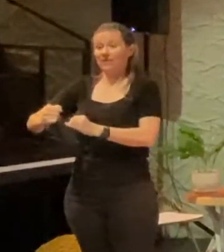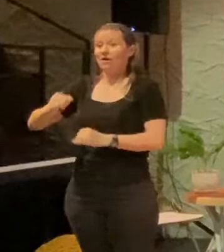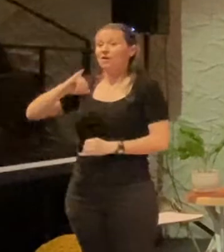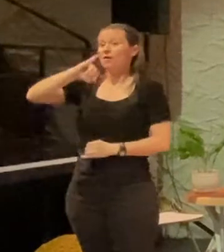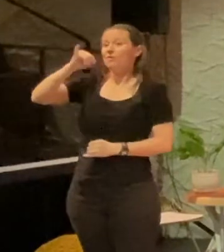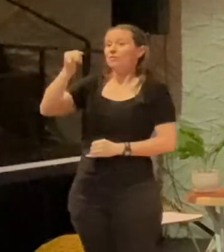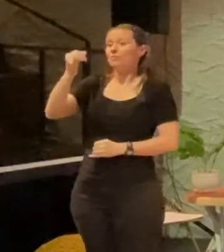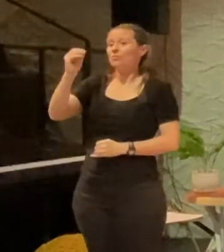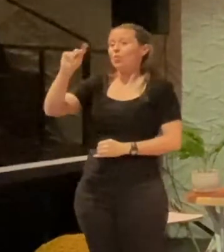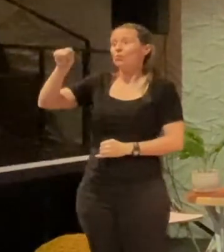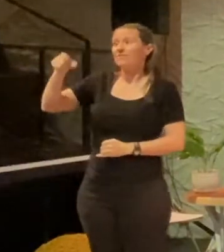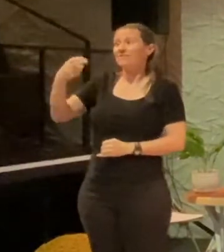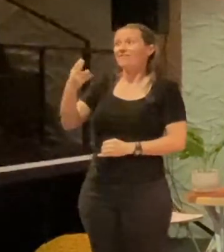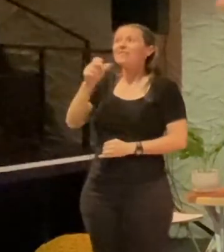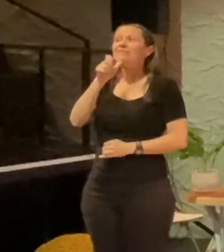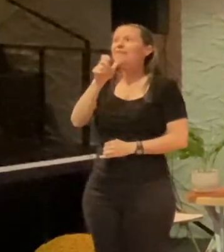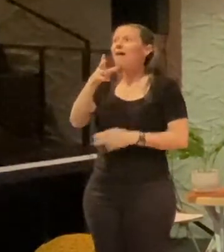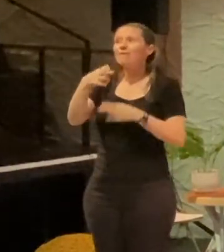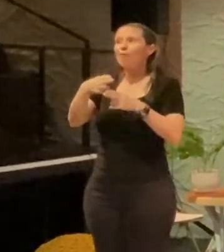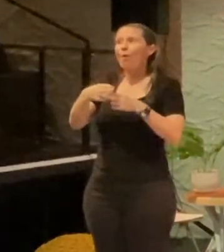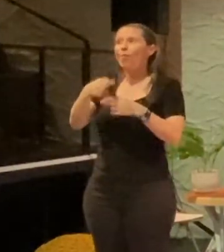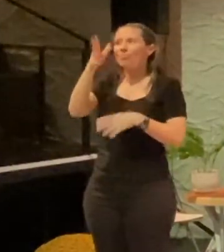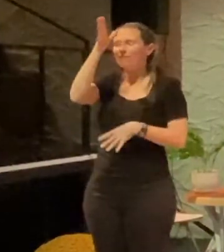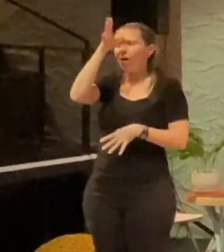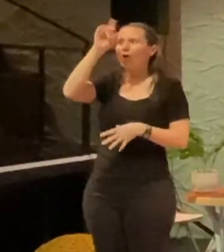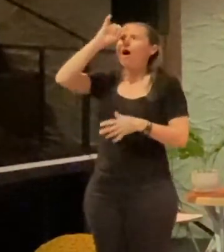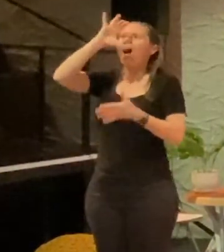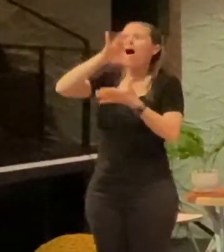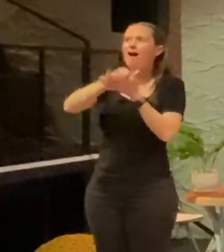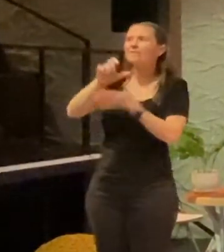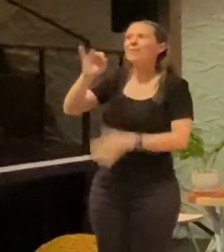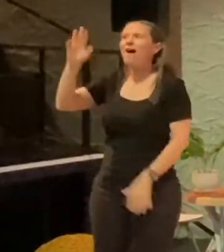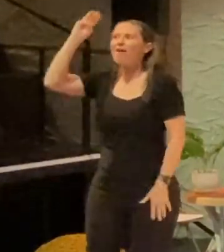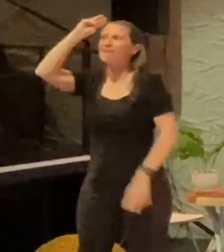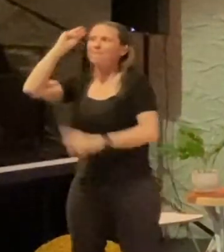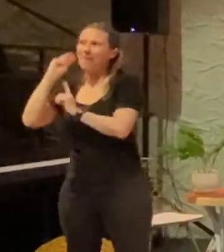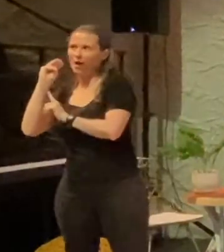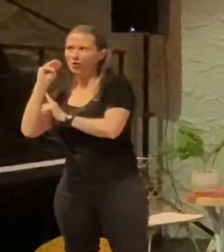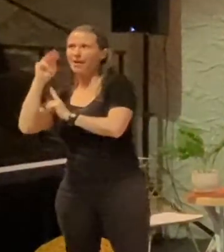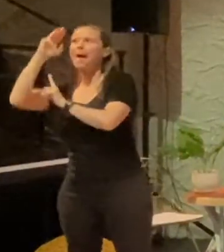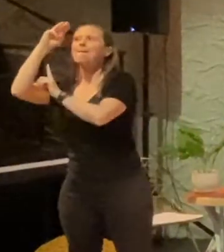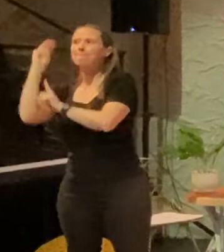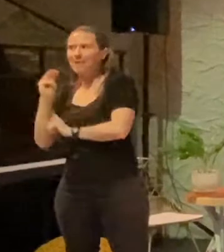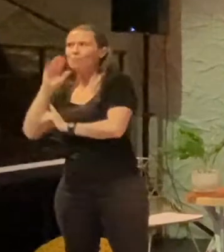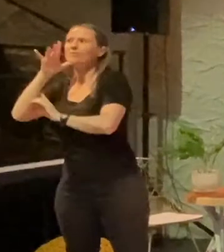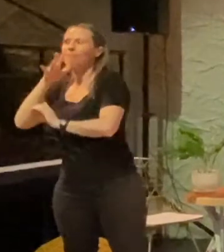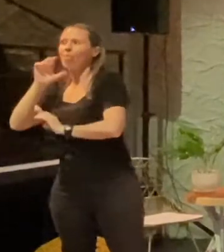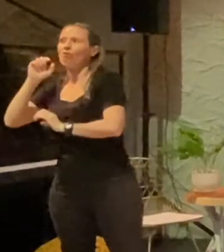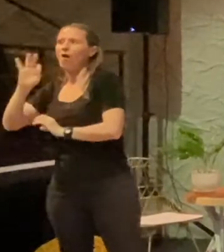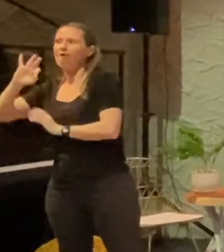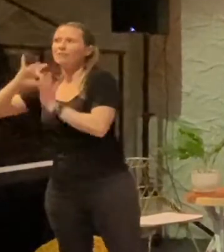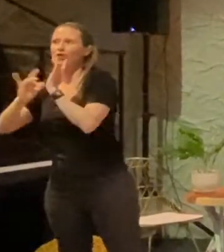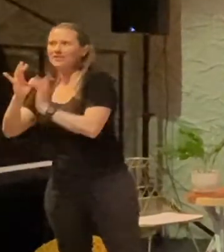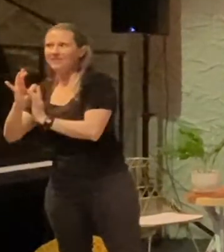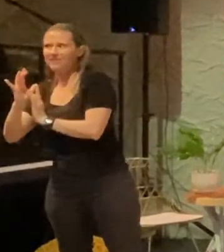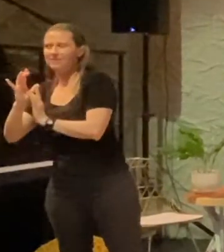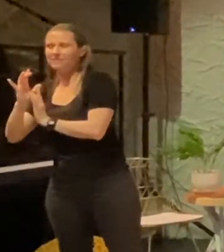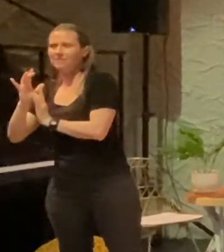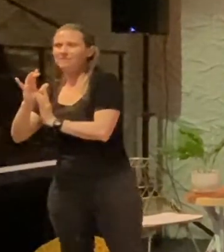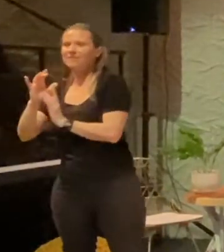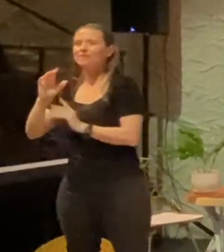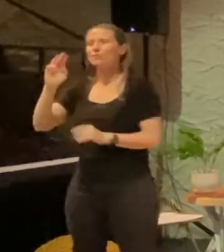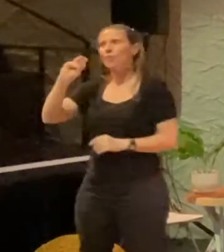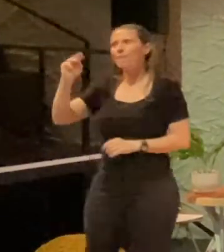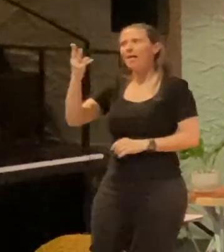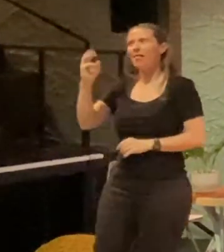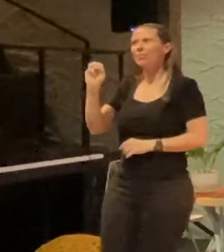is not mentioned as the father. It says Joseph, the husband of Mary, who was the mother of Jesus. So the question lies out there. Matthew just